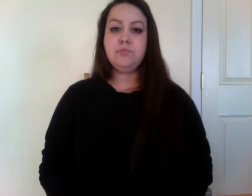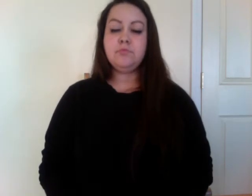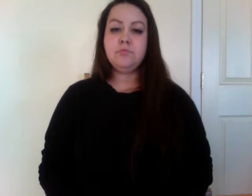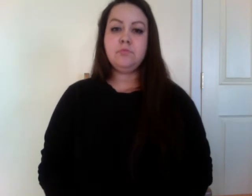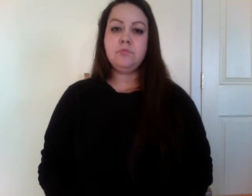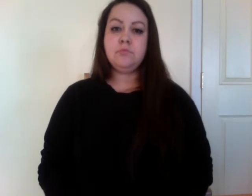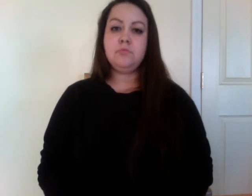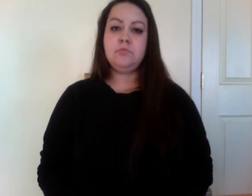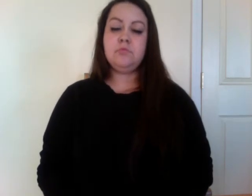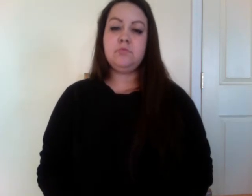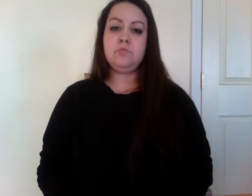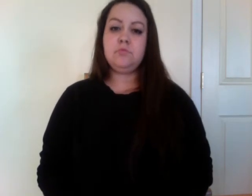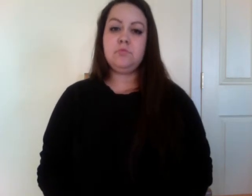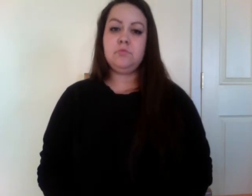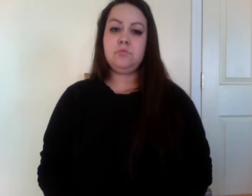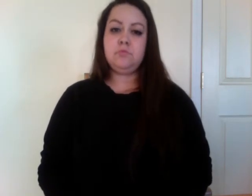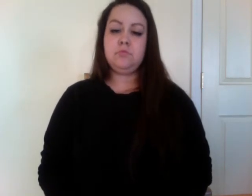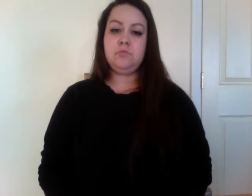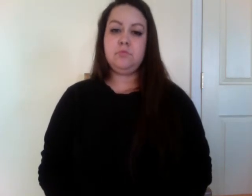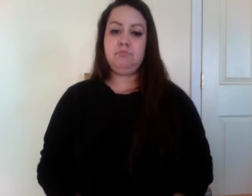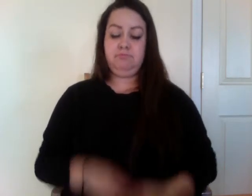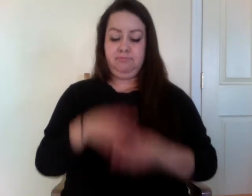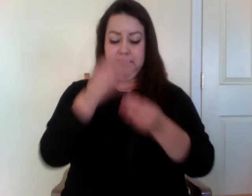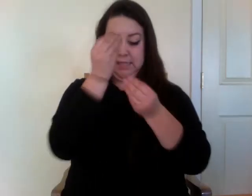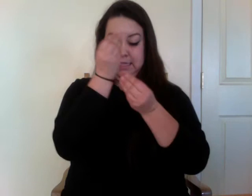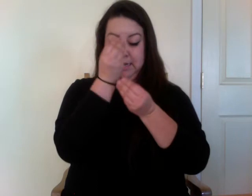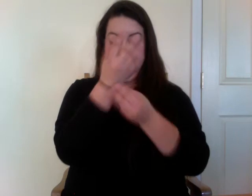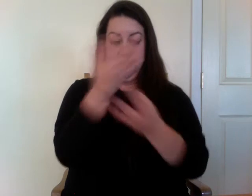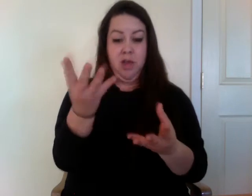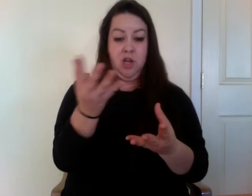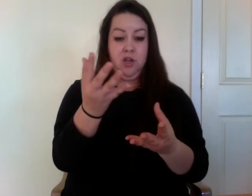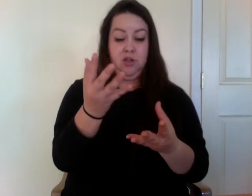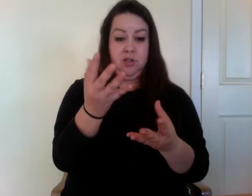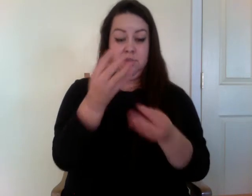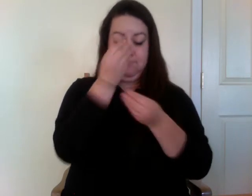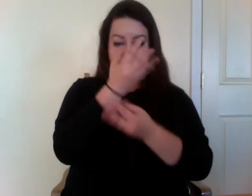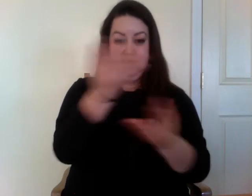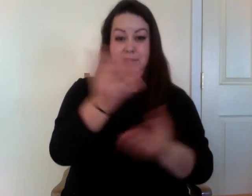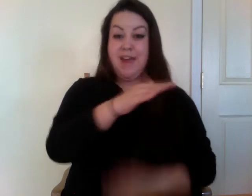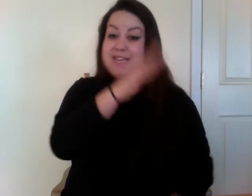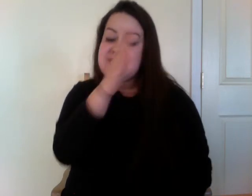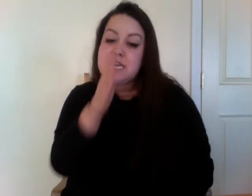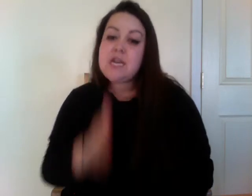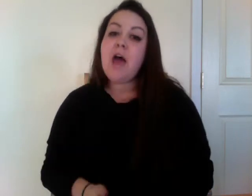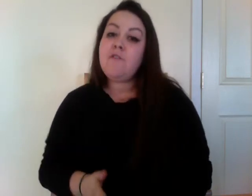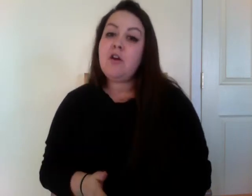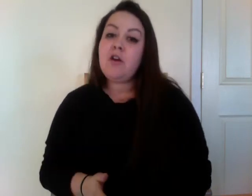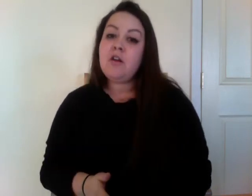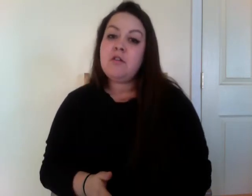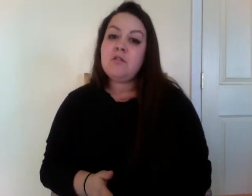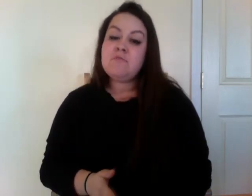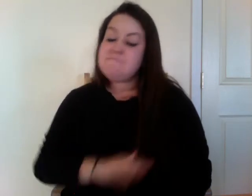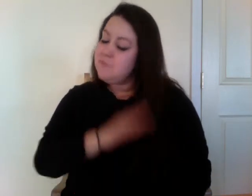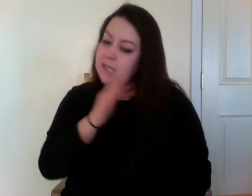And then information which will never be released and may never be released under any circumstance,